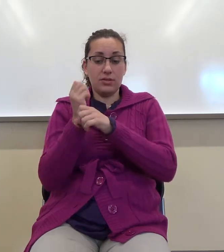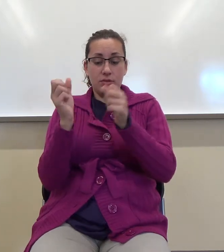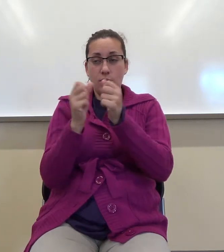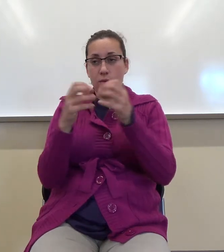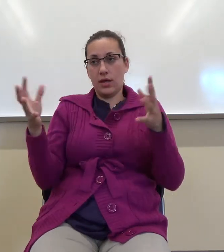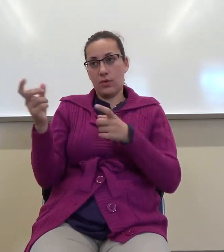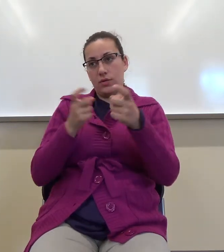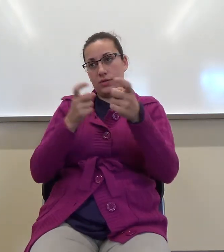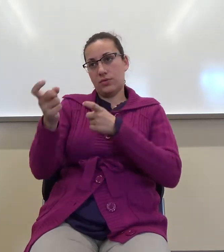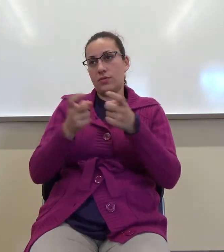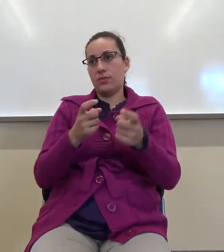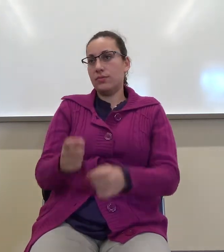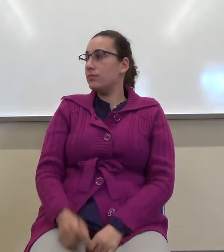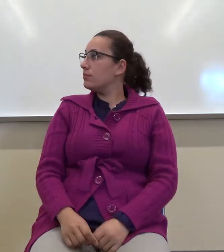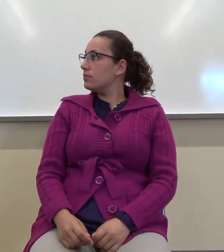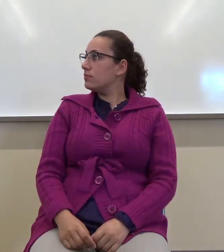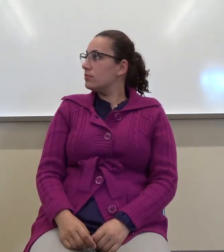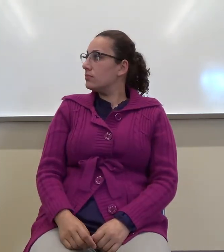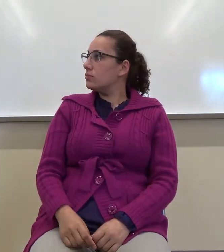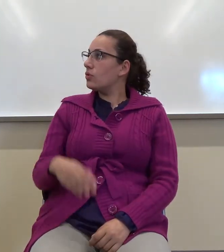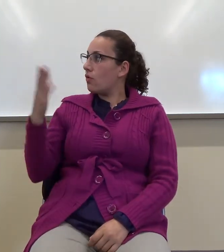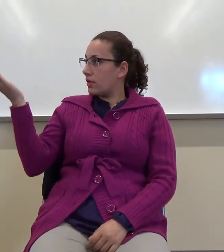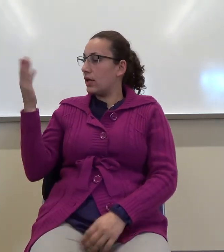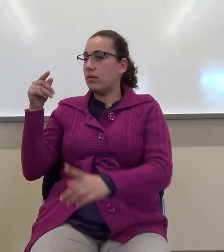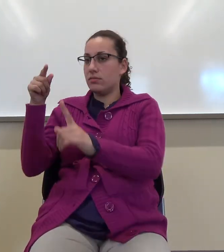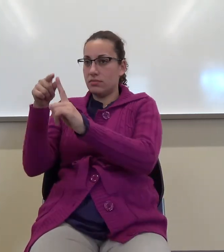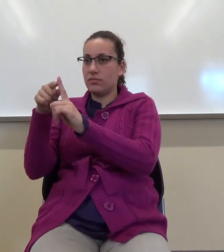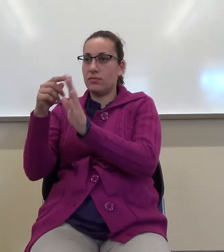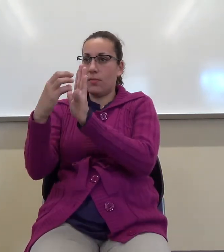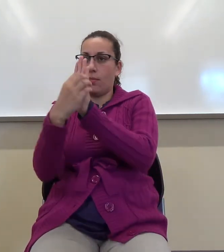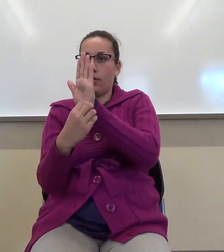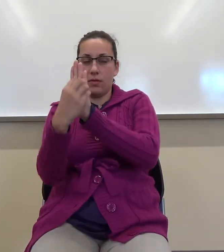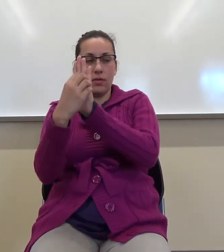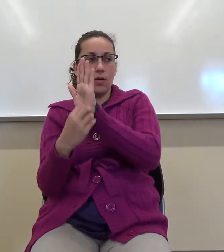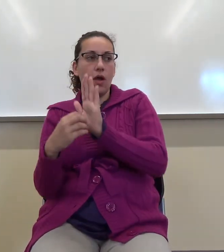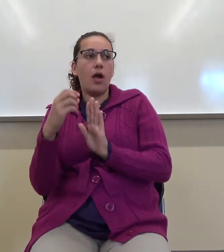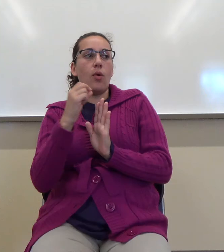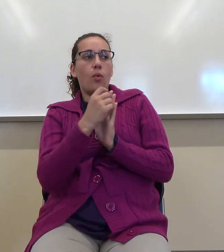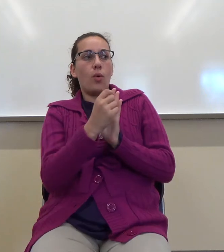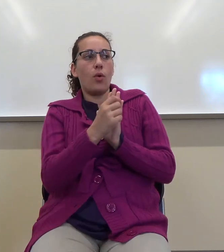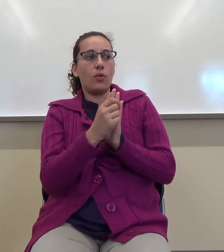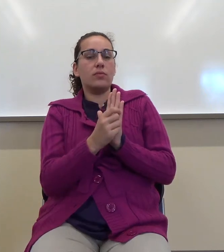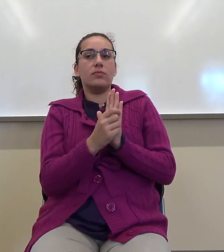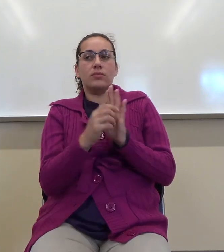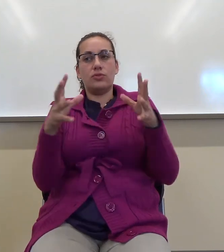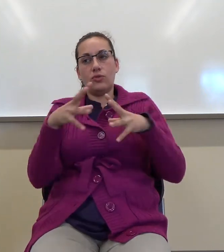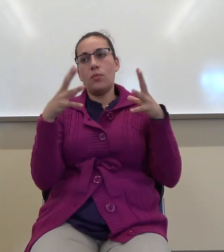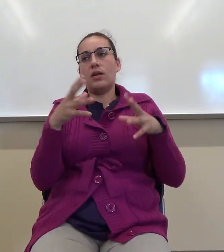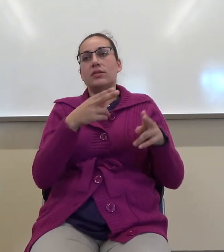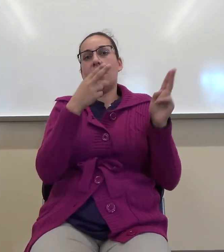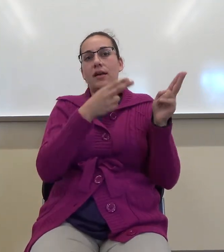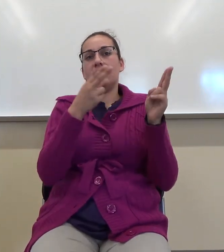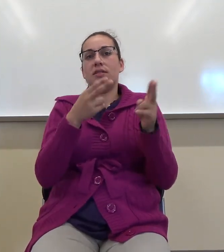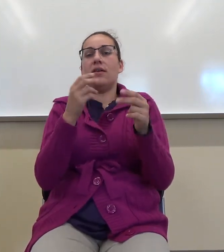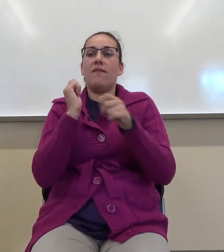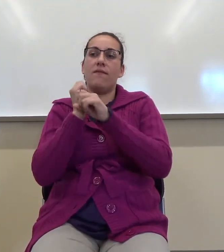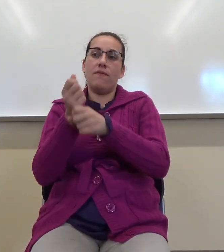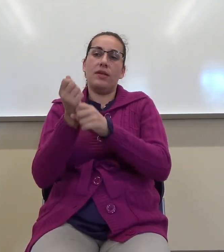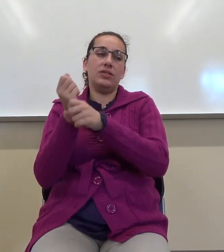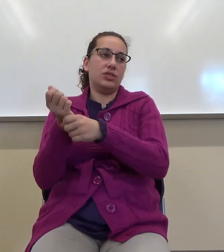here I've said too much hunting, fishing. So again, another thing about this, be sure that you're writing stuff down.